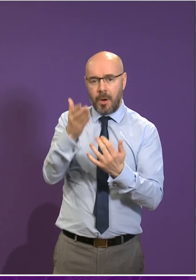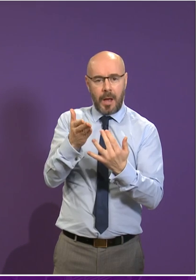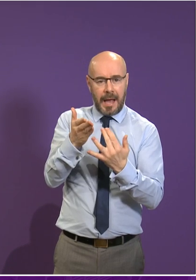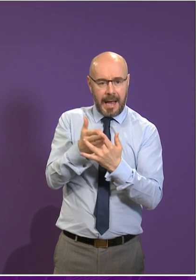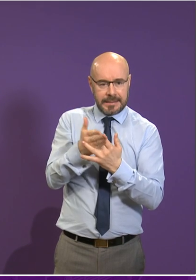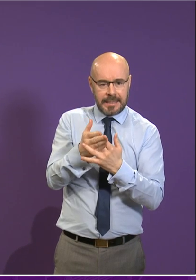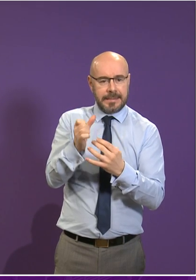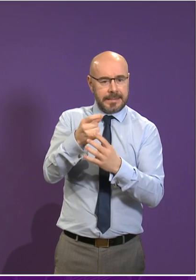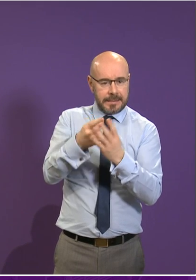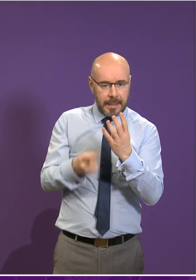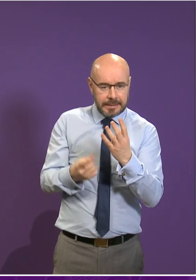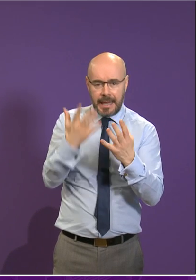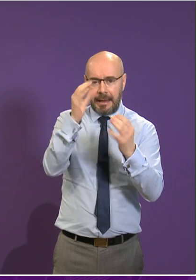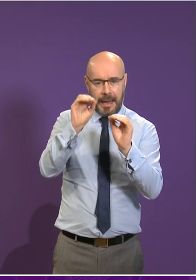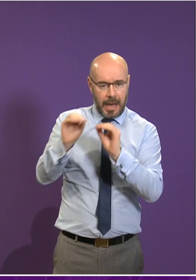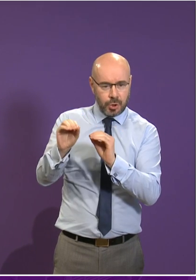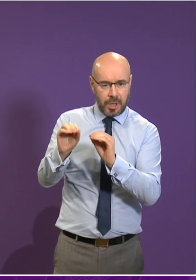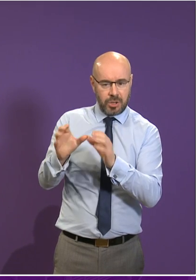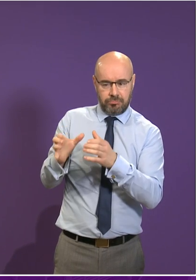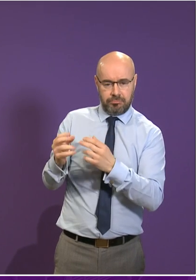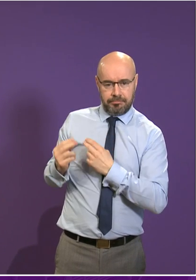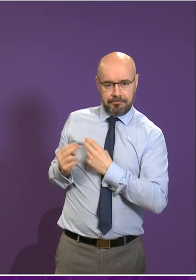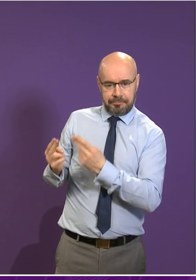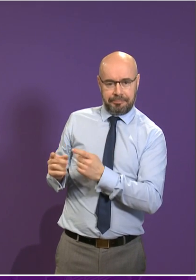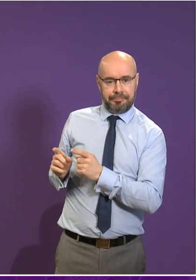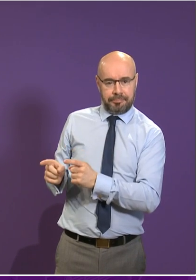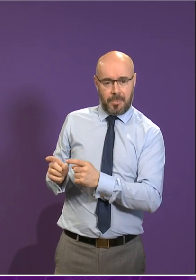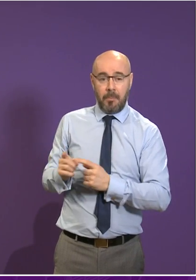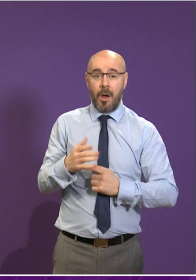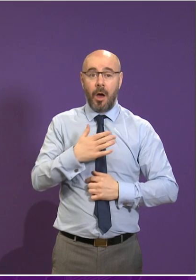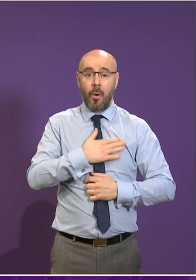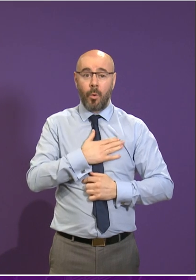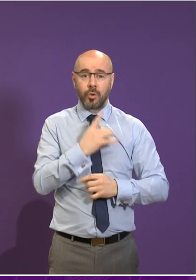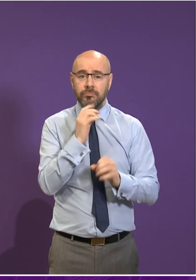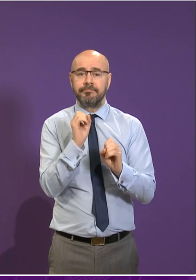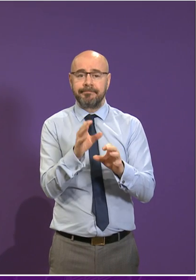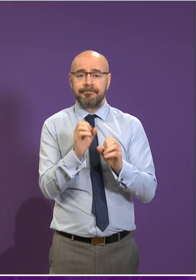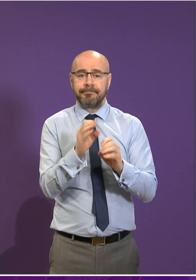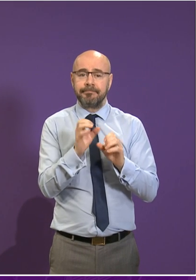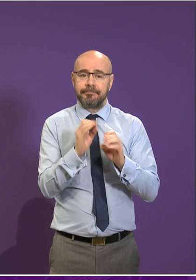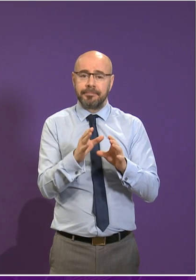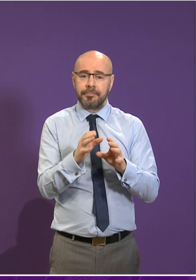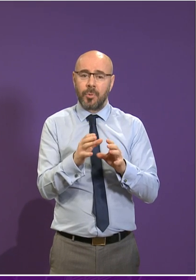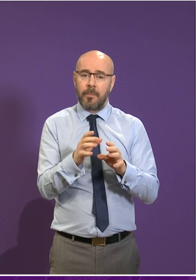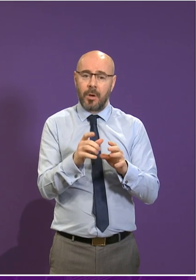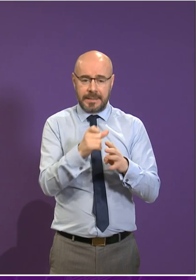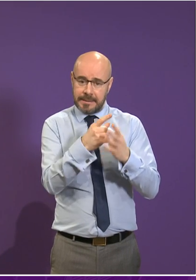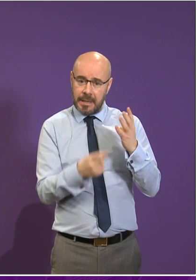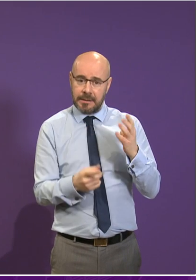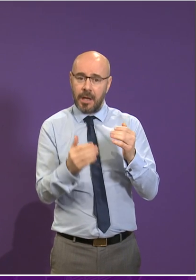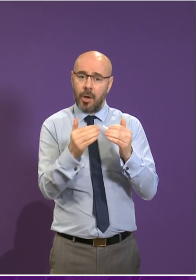to disability and education. But I would like to say just a few words about disability